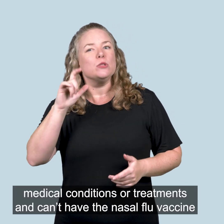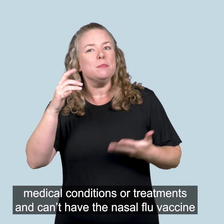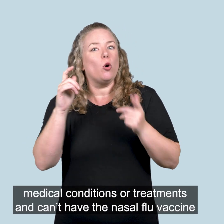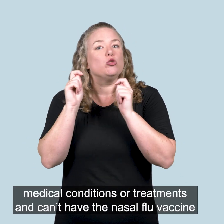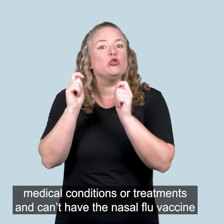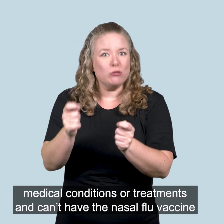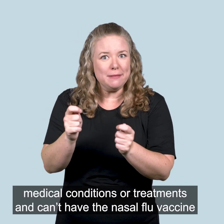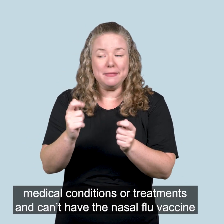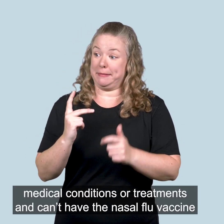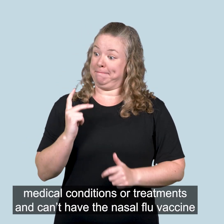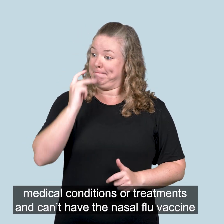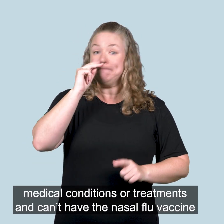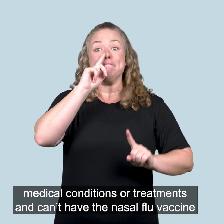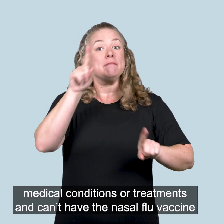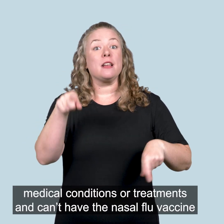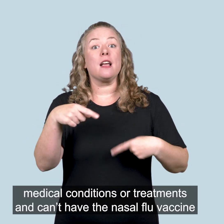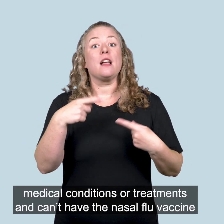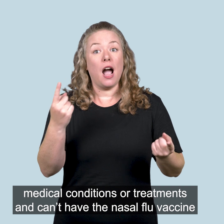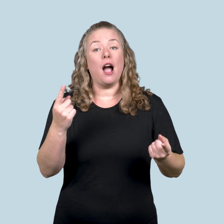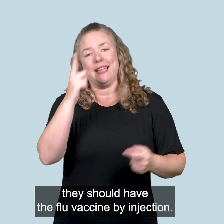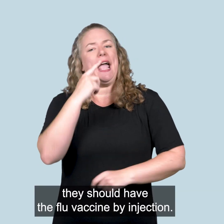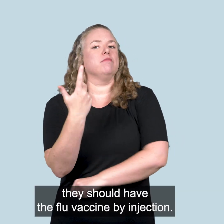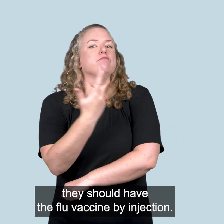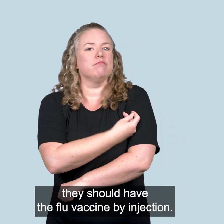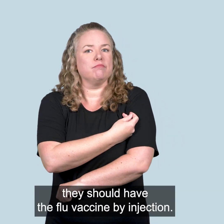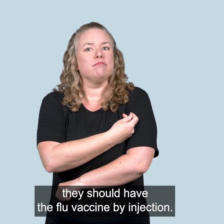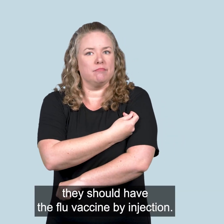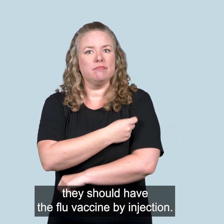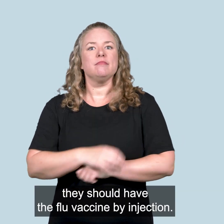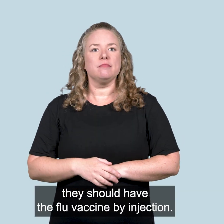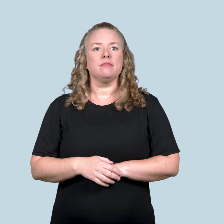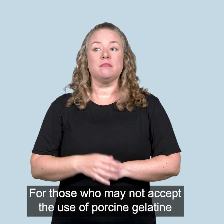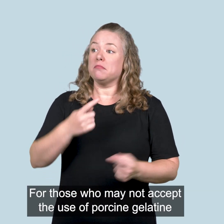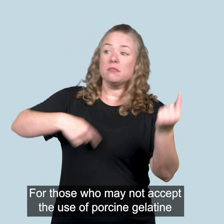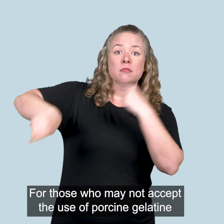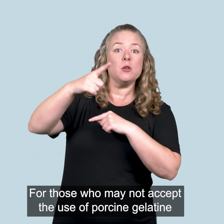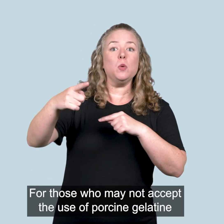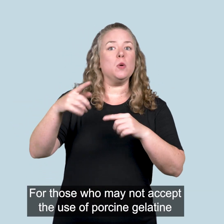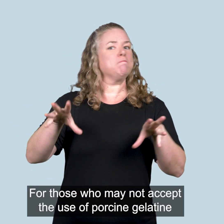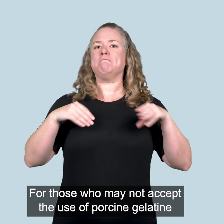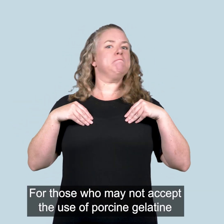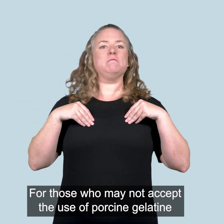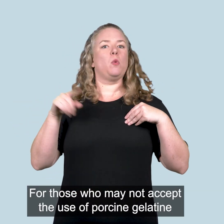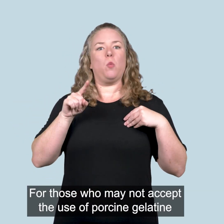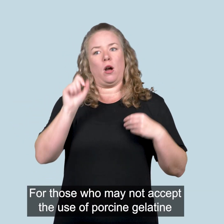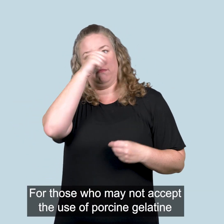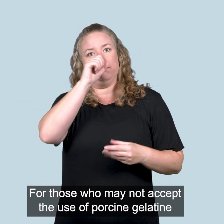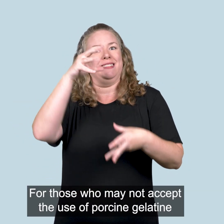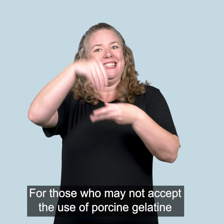to one or more medical conditions or treatments and can't have the nasal flu vaccine, they should have the flu vaccine by injection. For those who